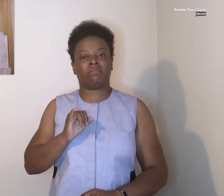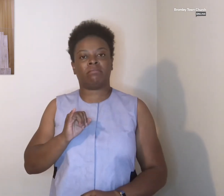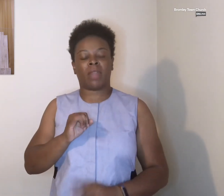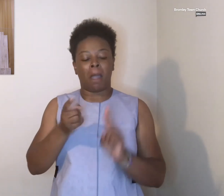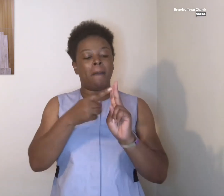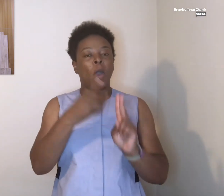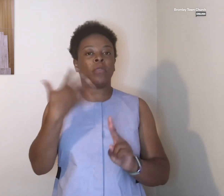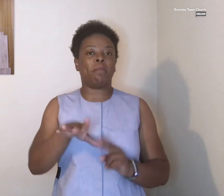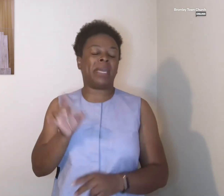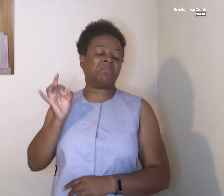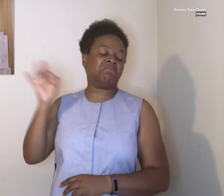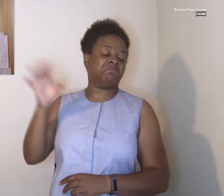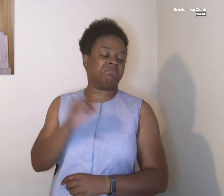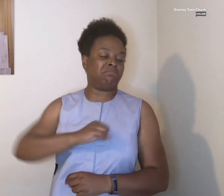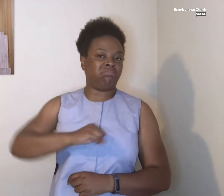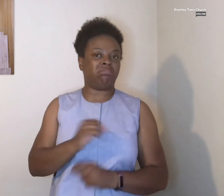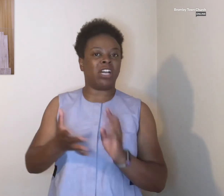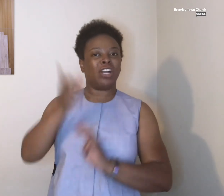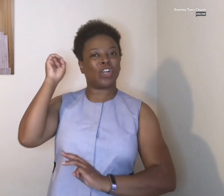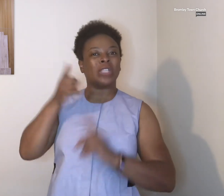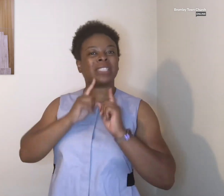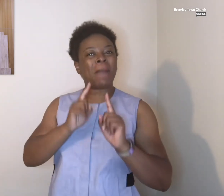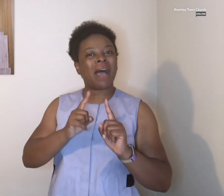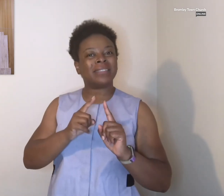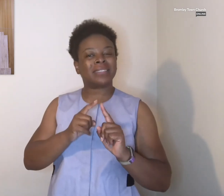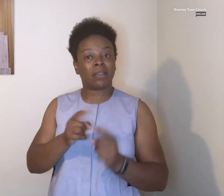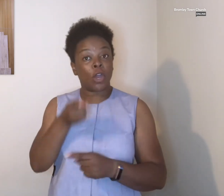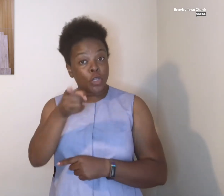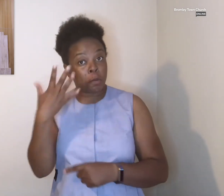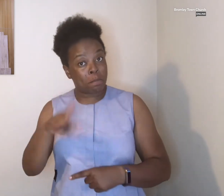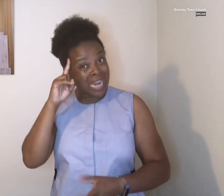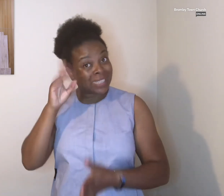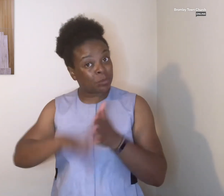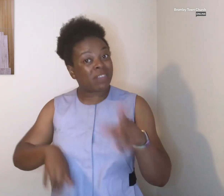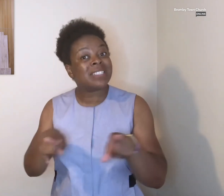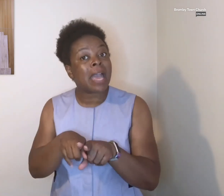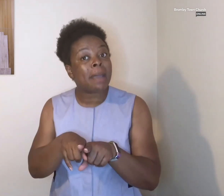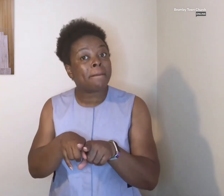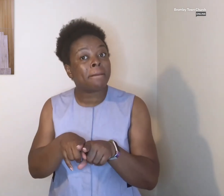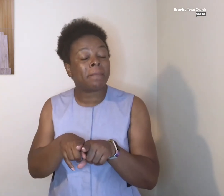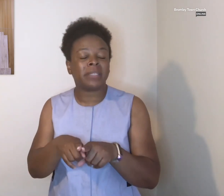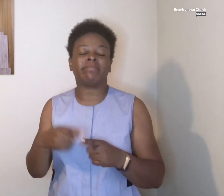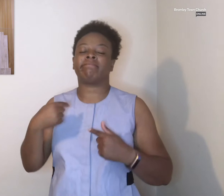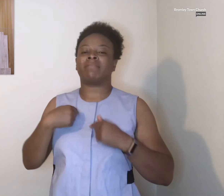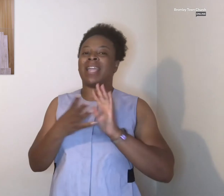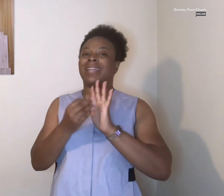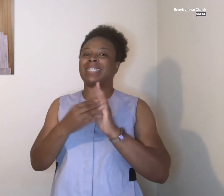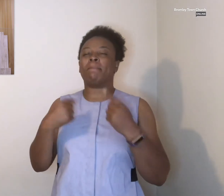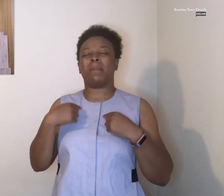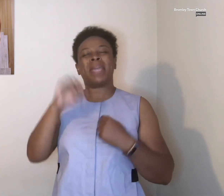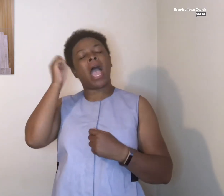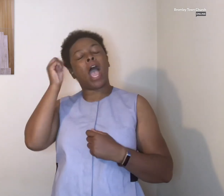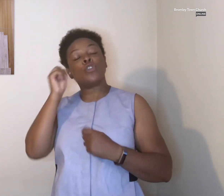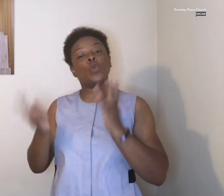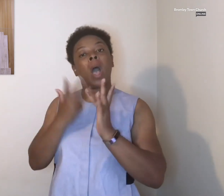to happen. Have we ever experienced that in a relationship? I know that for myself, there was another pastor I knew here in Bromley, and